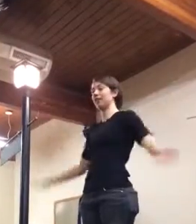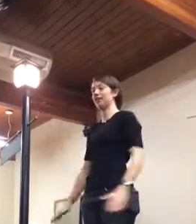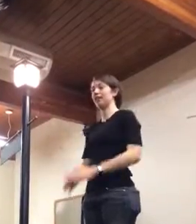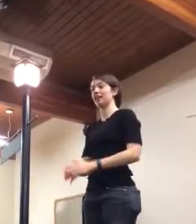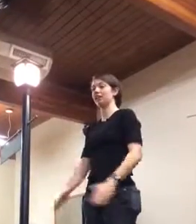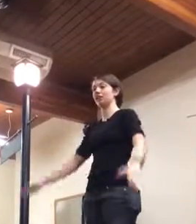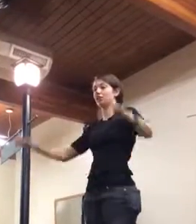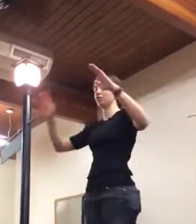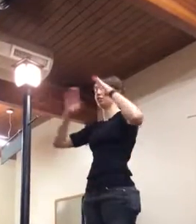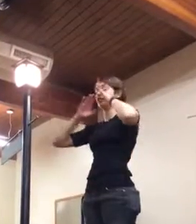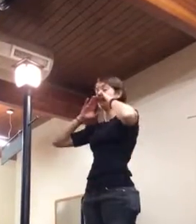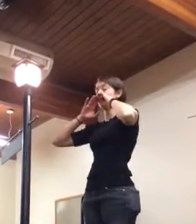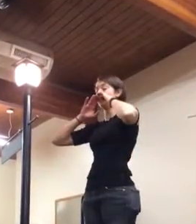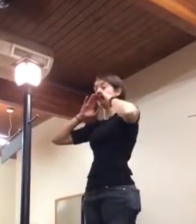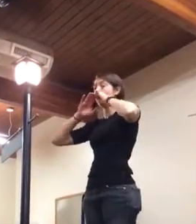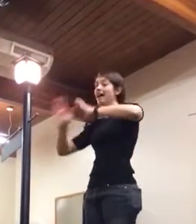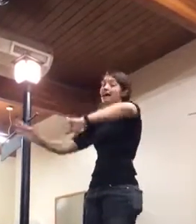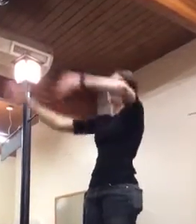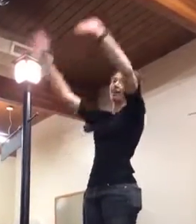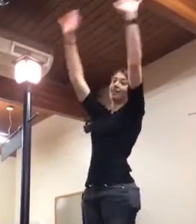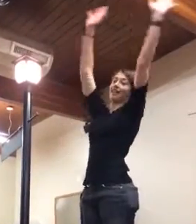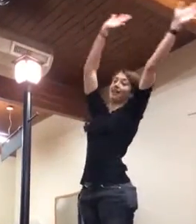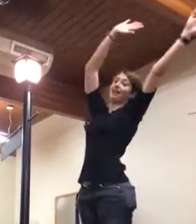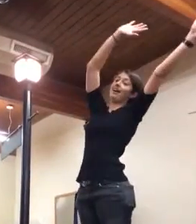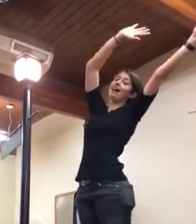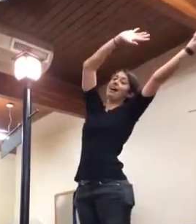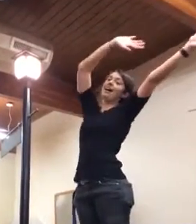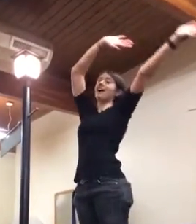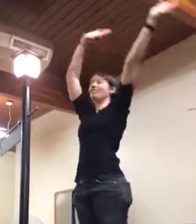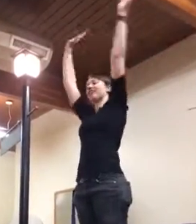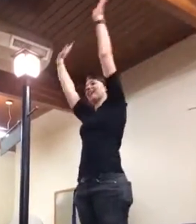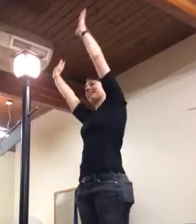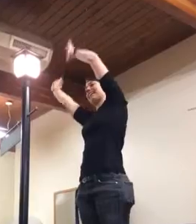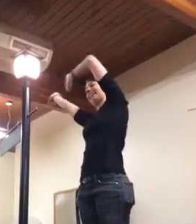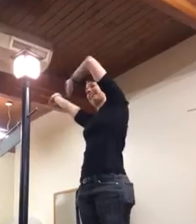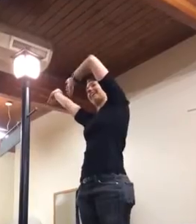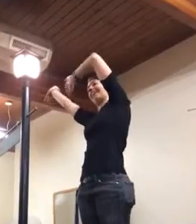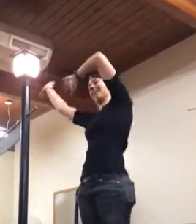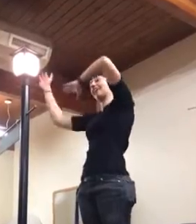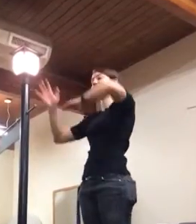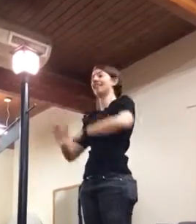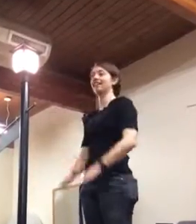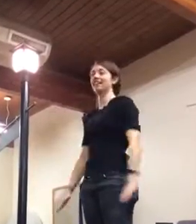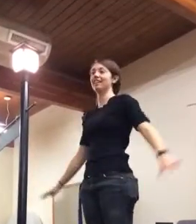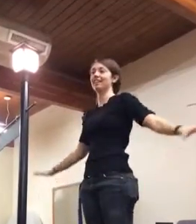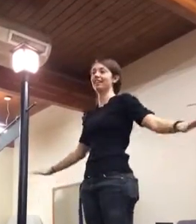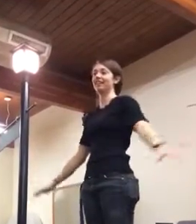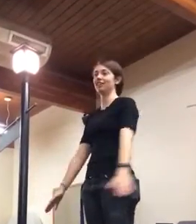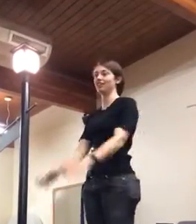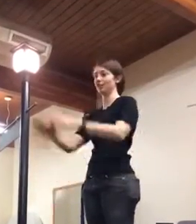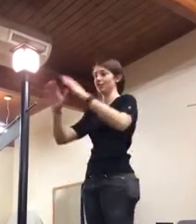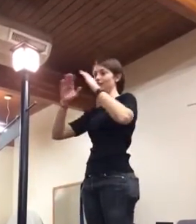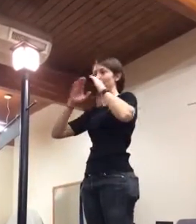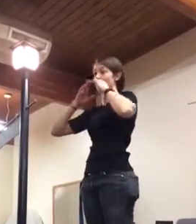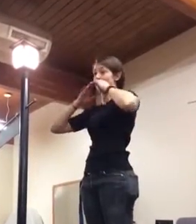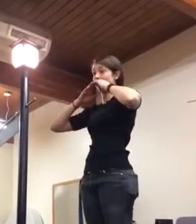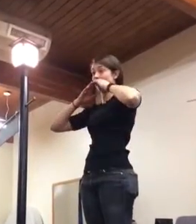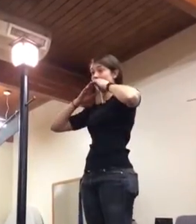and nature sing, and heaven and nature